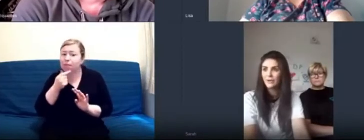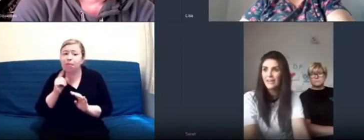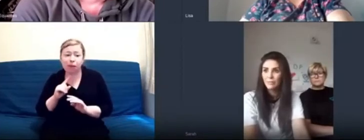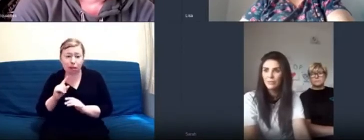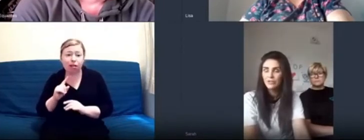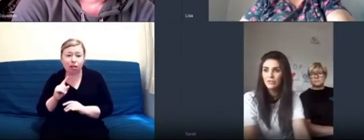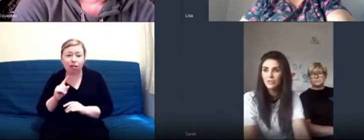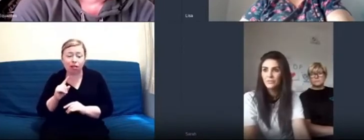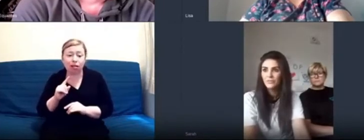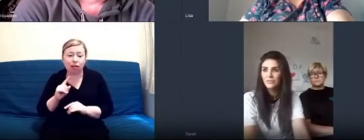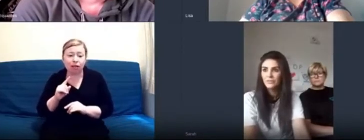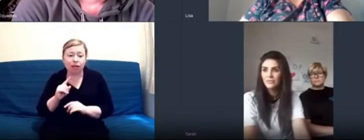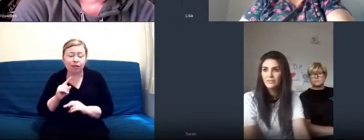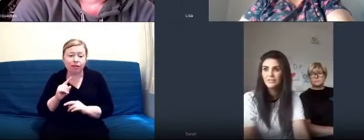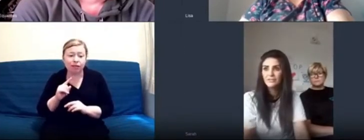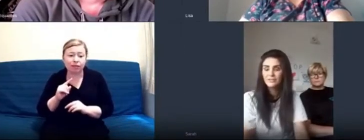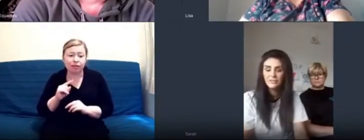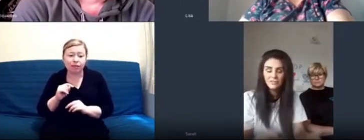we were able to,